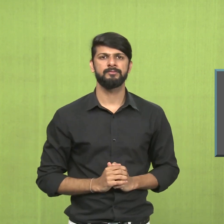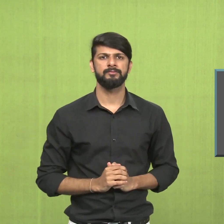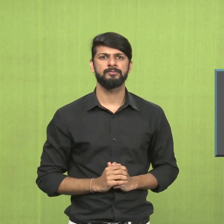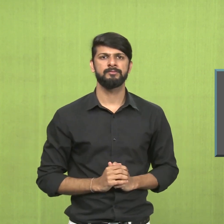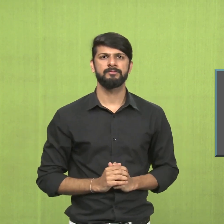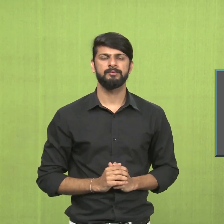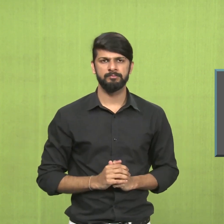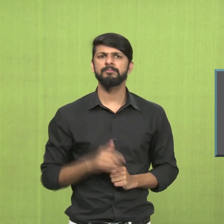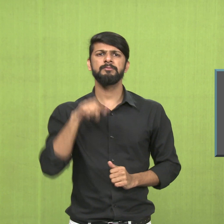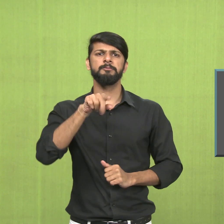ambience.